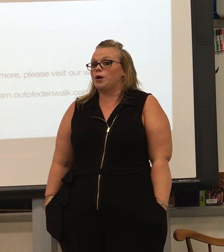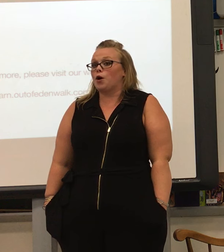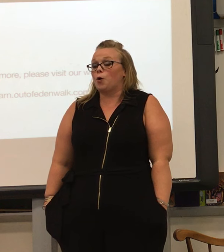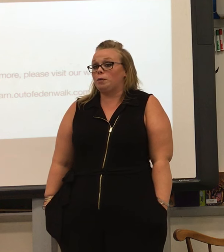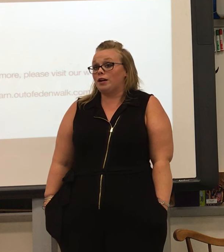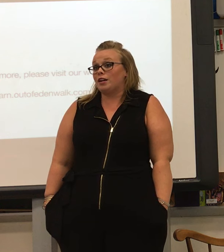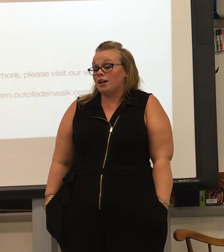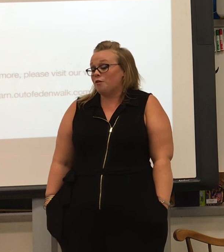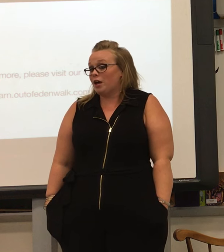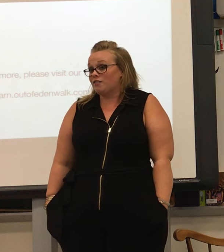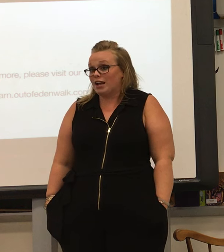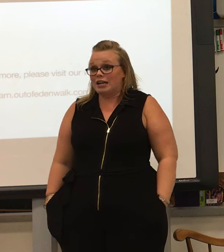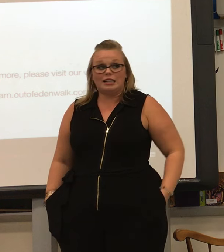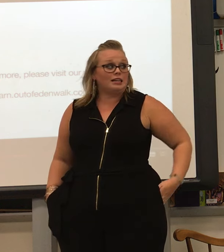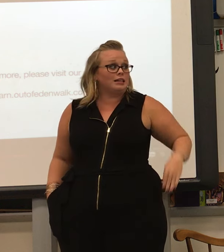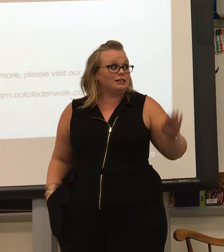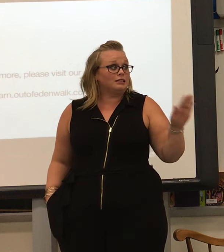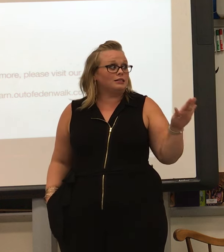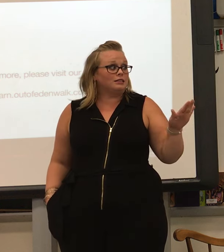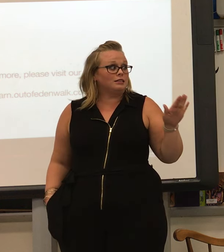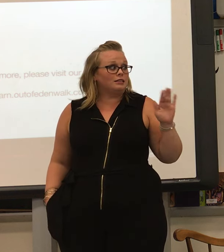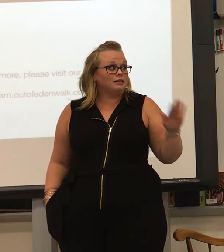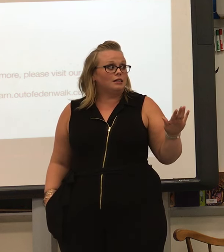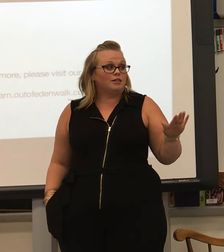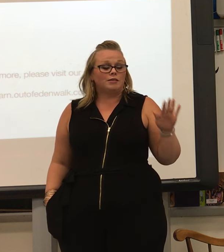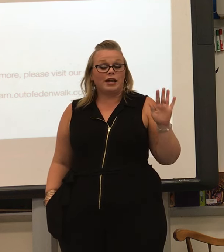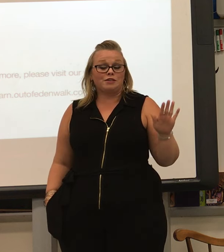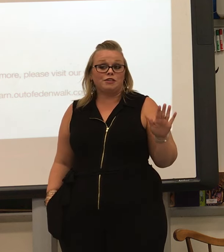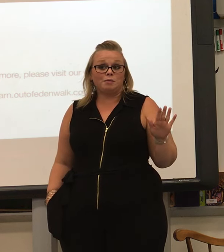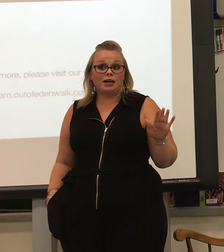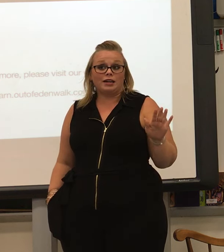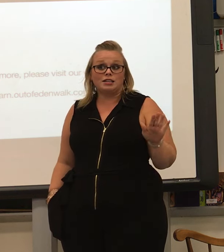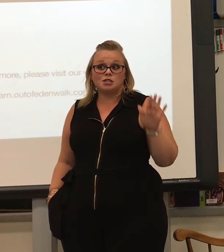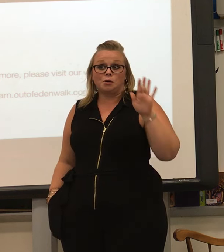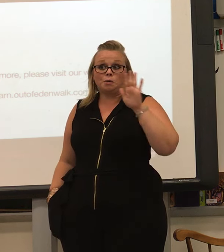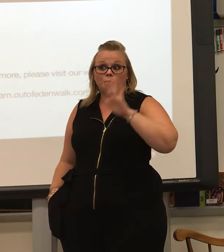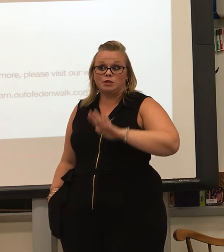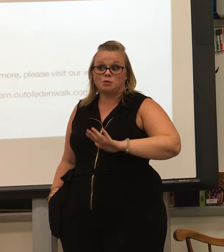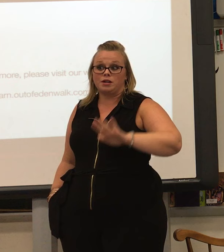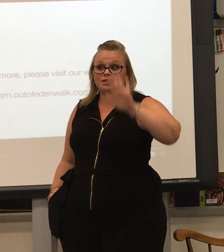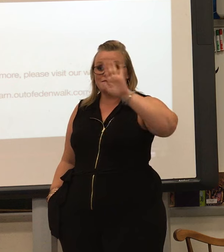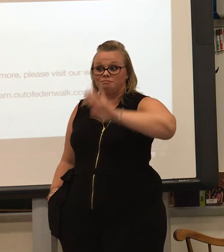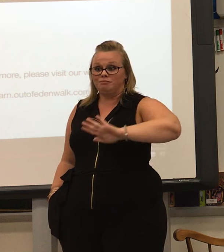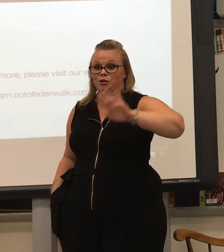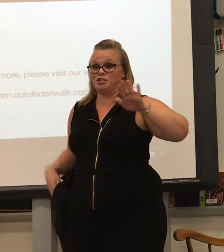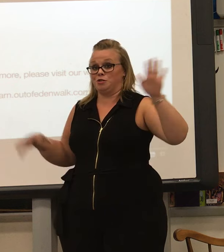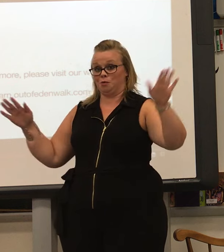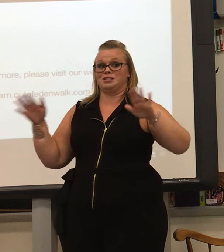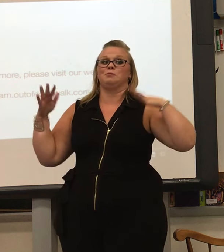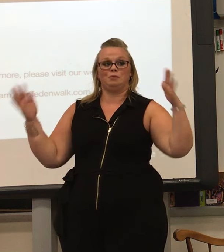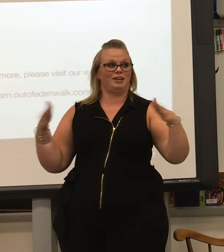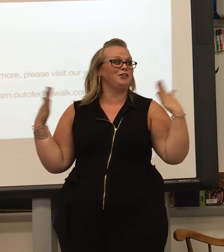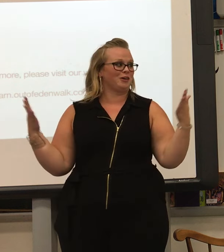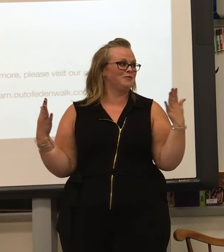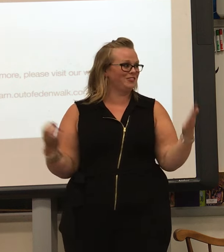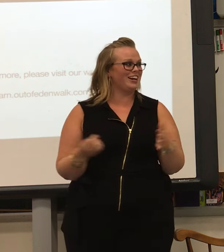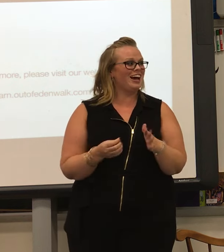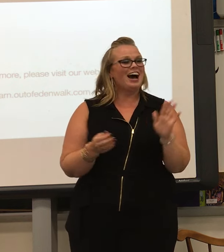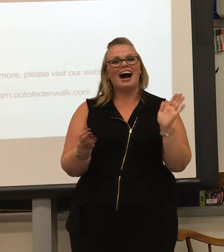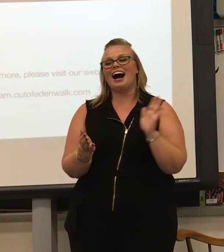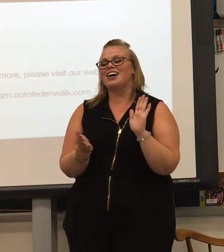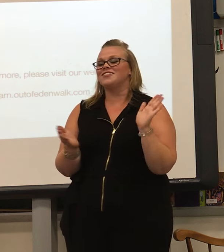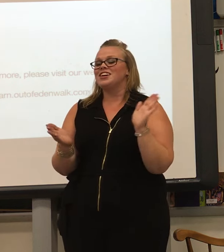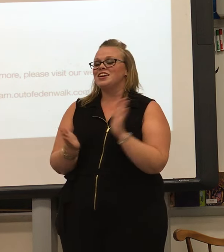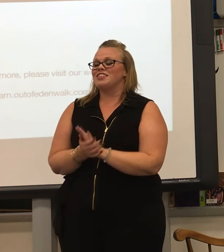we were hoping, and we haven't had any negative feedback yet, so just wanted, you guys are the ones that we would hear from,